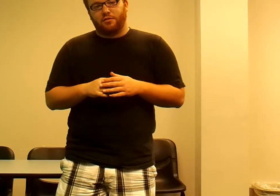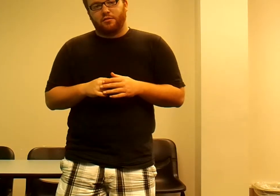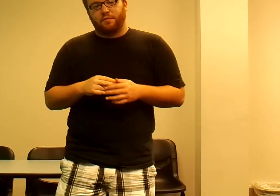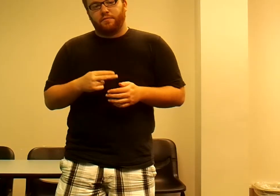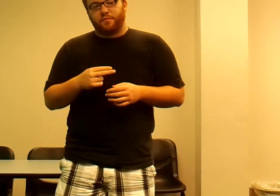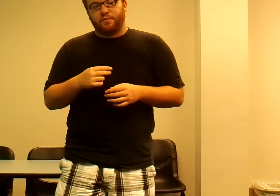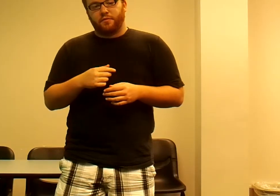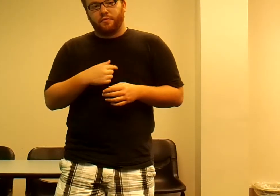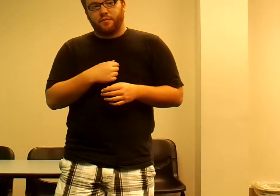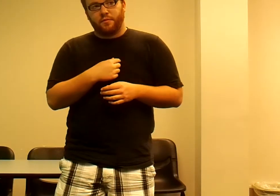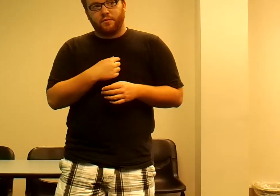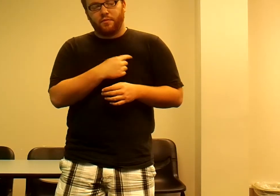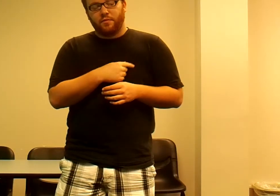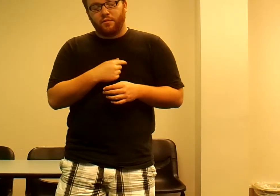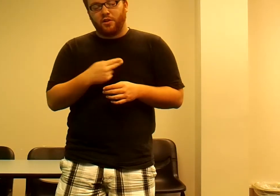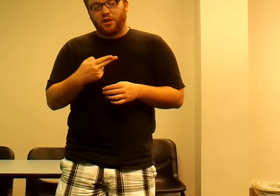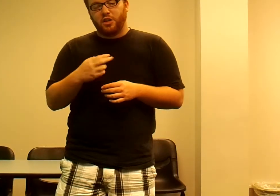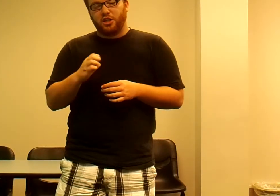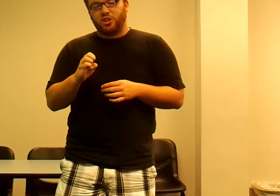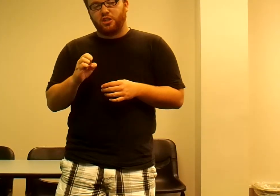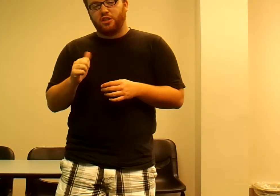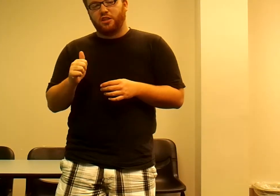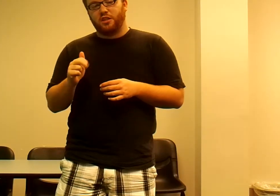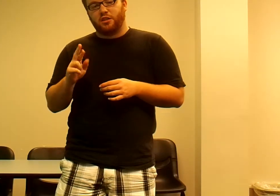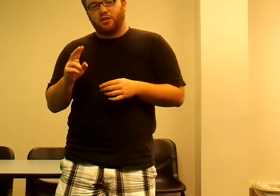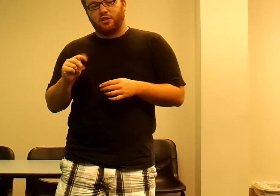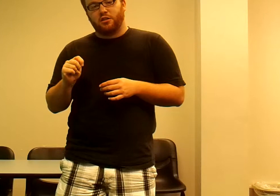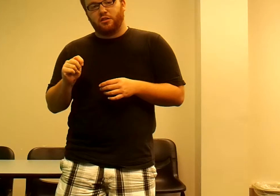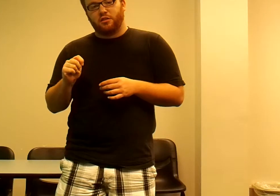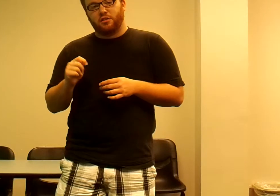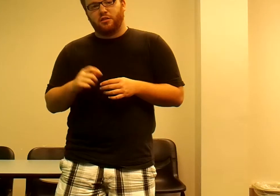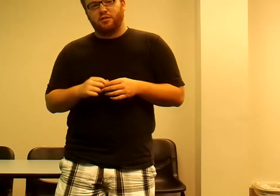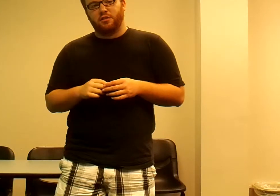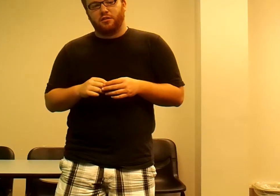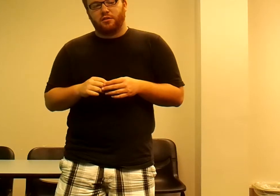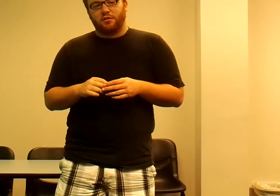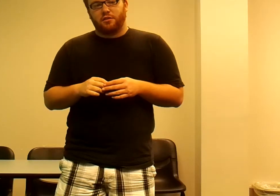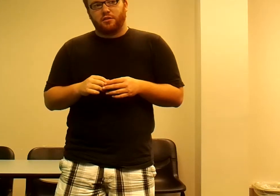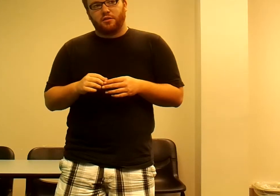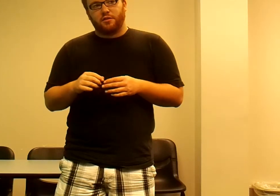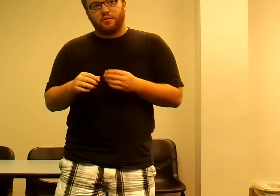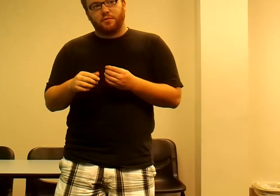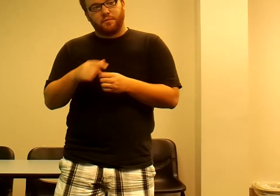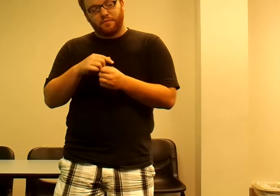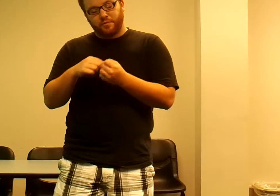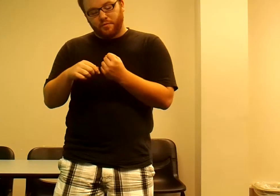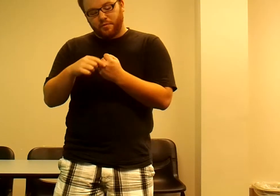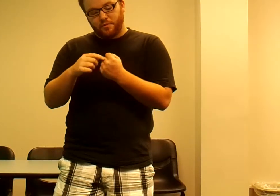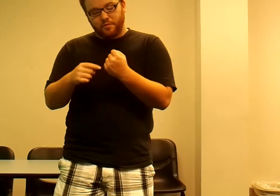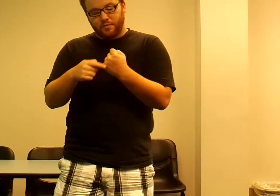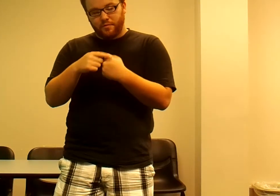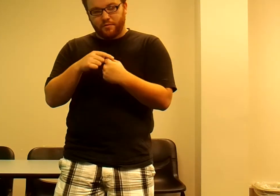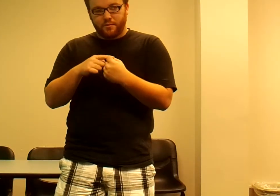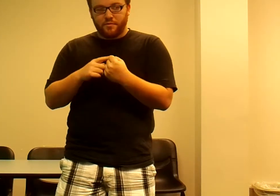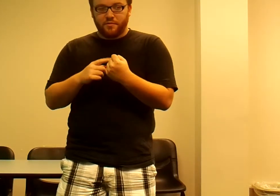very special muscle, and it's really just about the size of your fist. That's amazing to think that your heart,